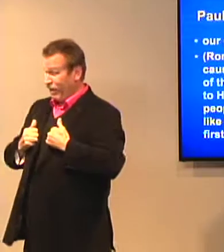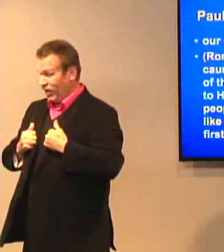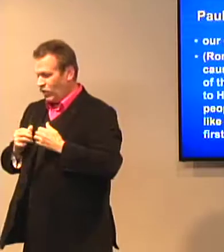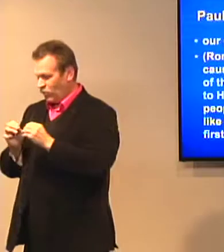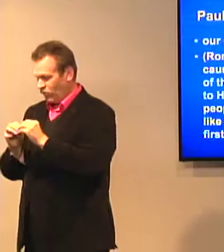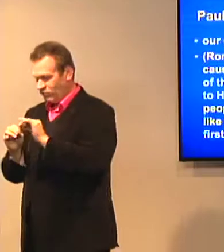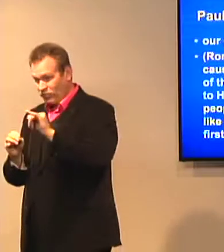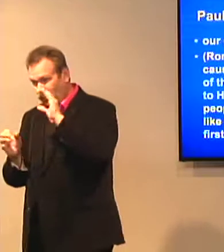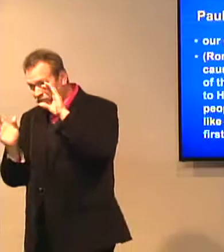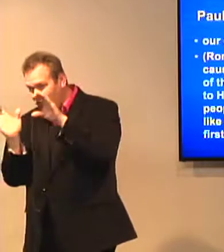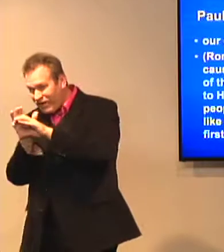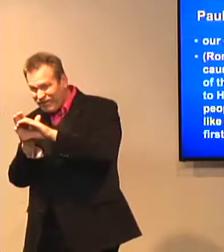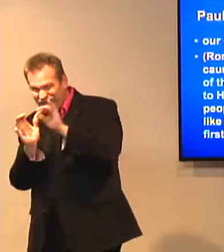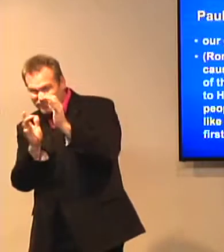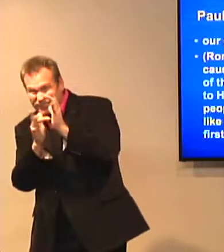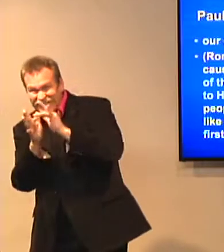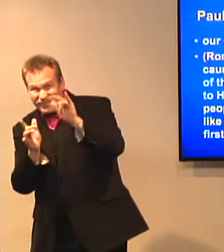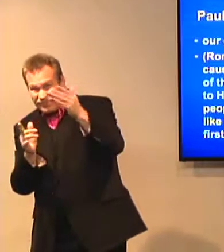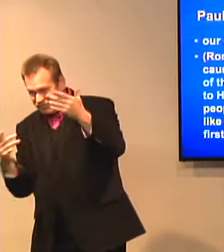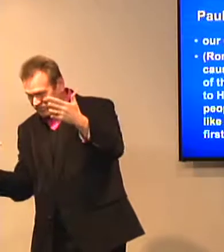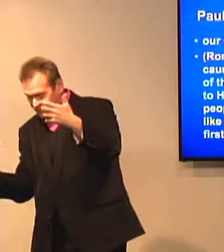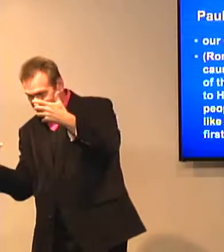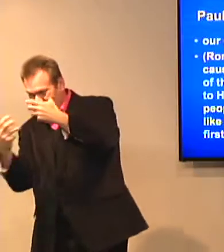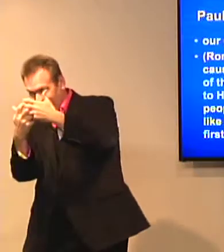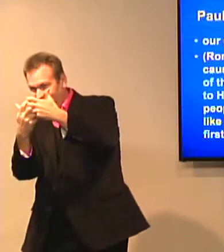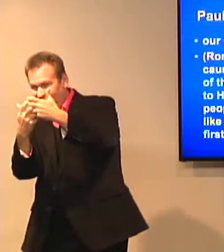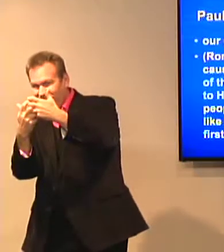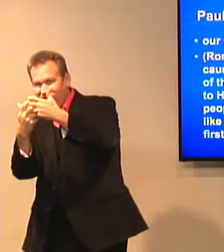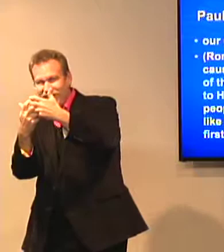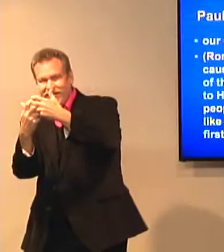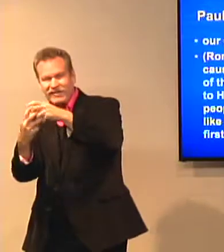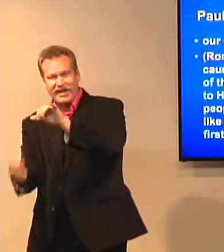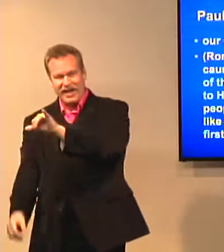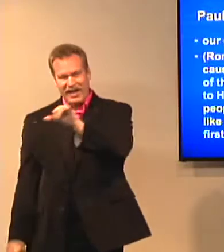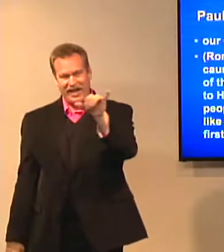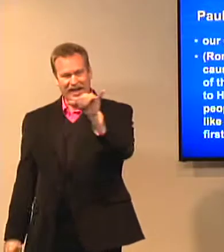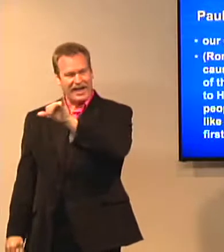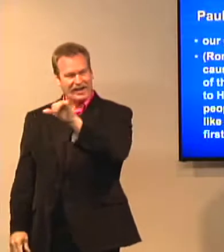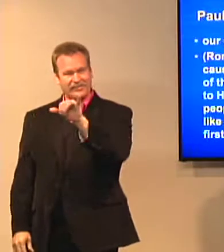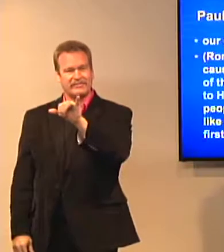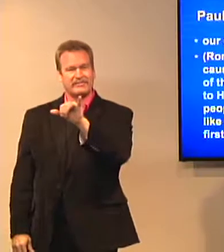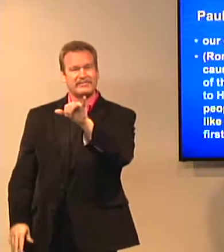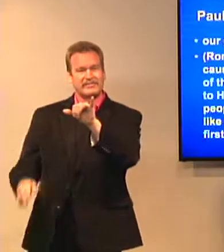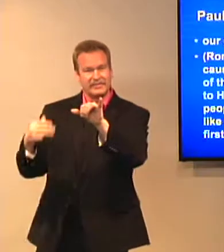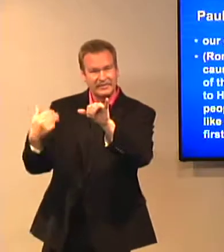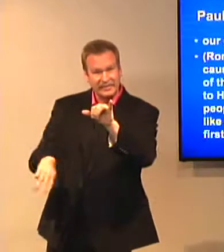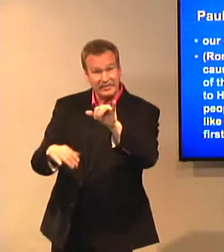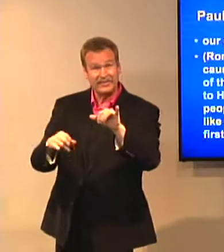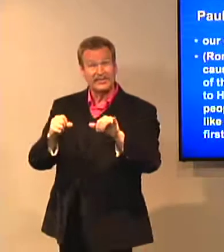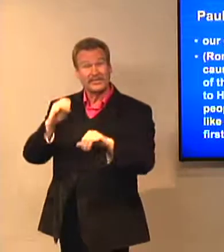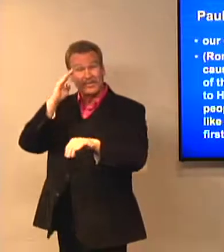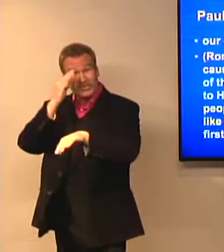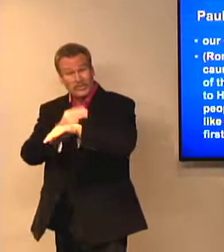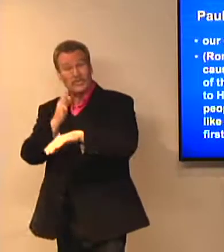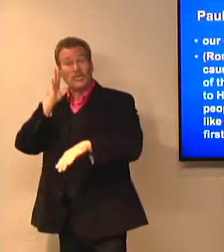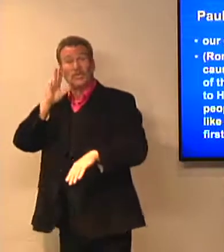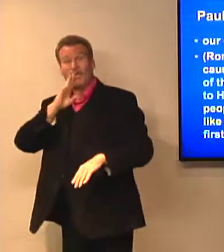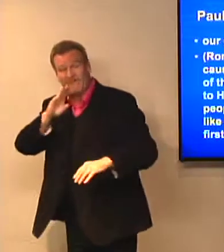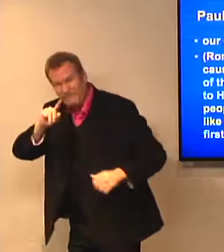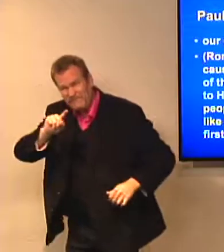to Christ. Because he wanted them to be more like Christ, to be conformed to him, as Paul said at the beginning, that